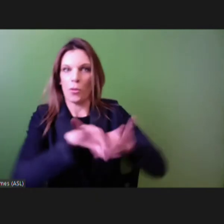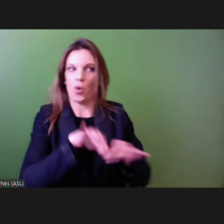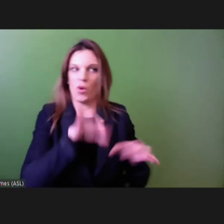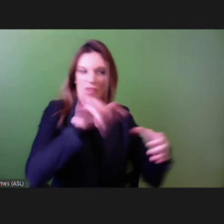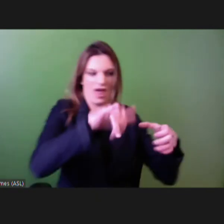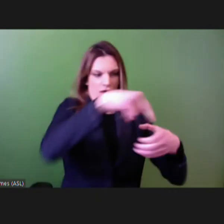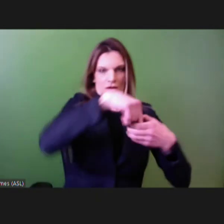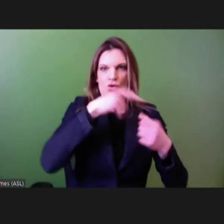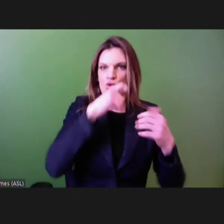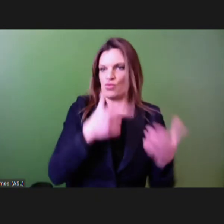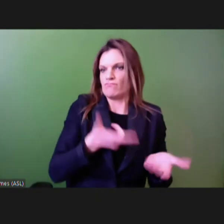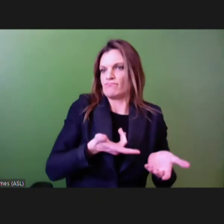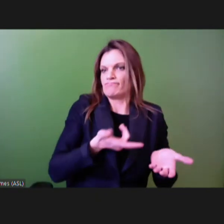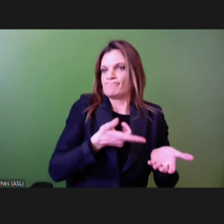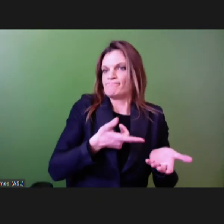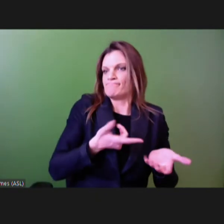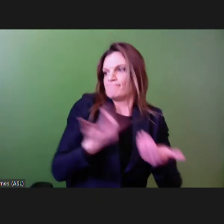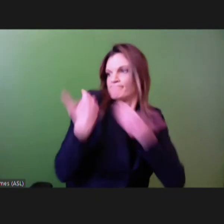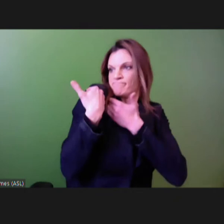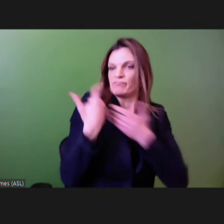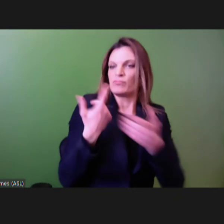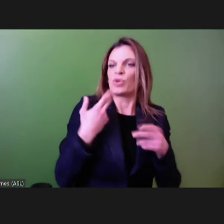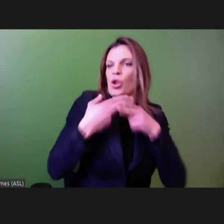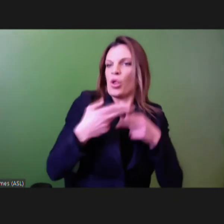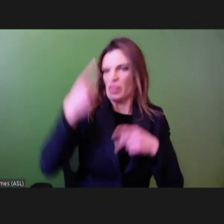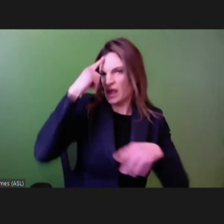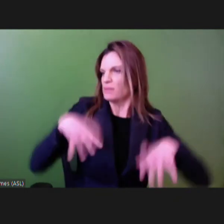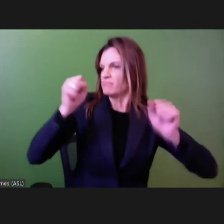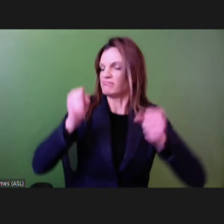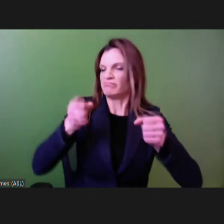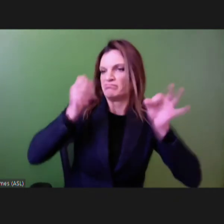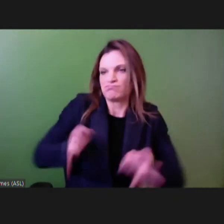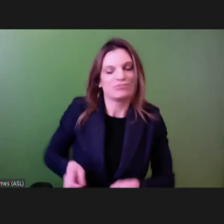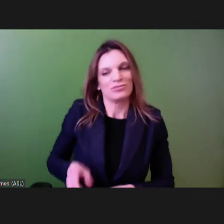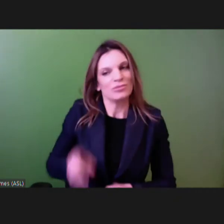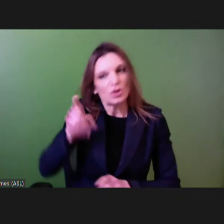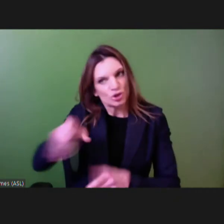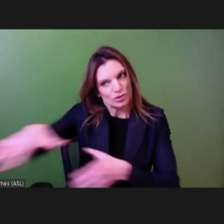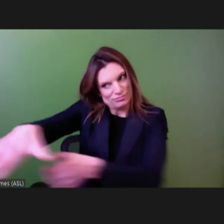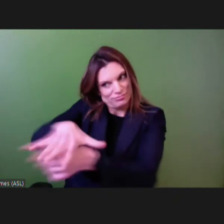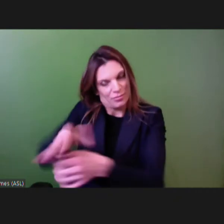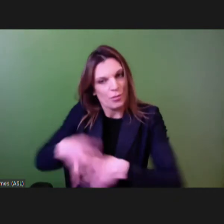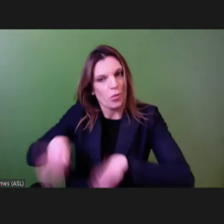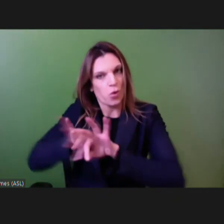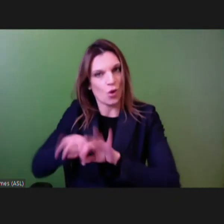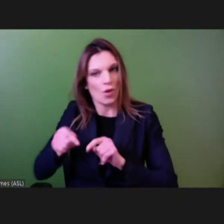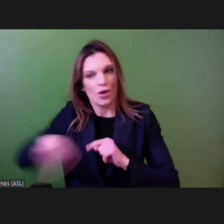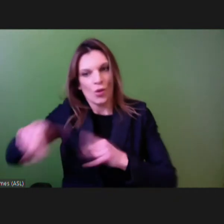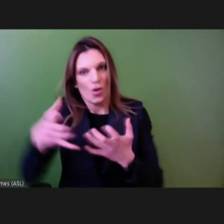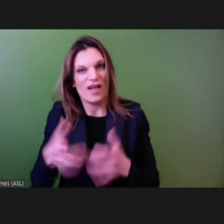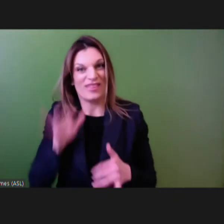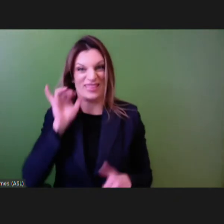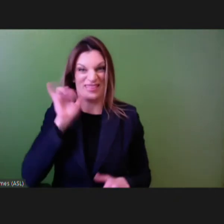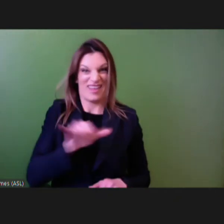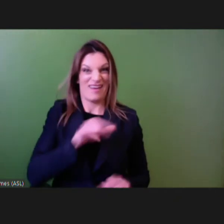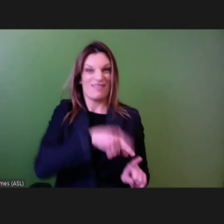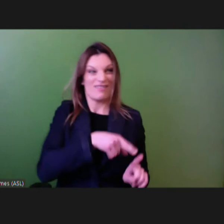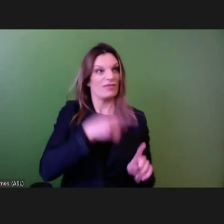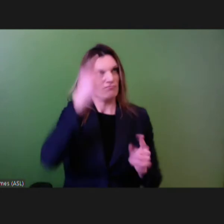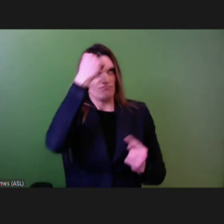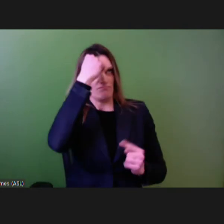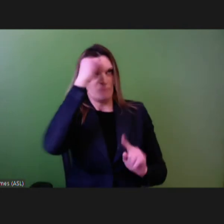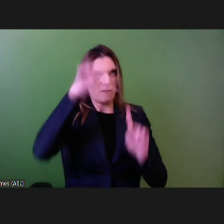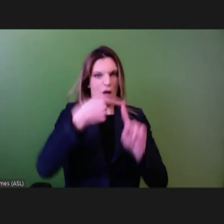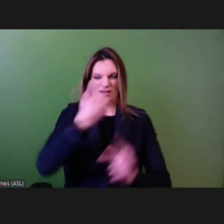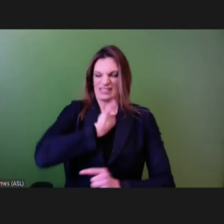path, which is at its core an incredibly undemocratic, anti-democratic way of promoting